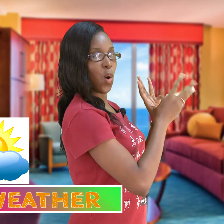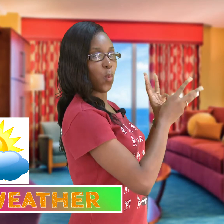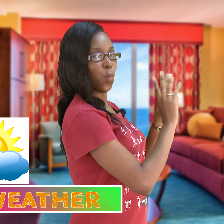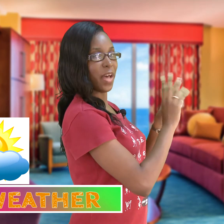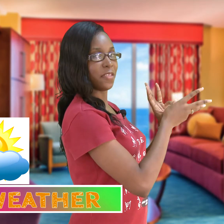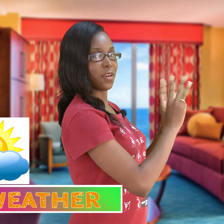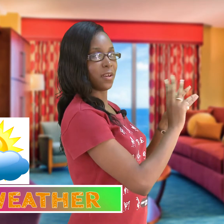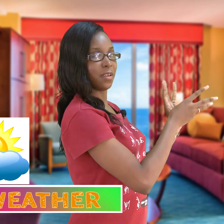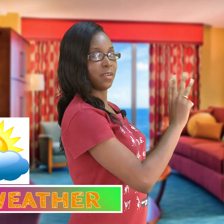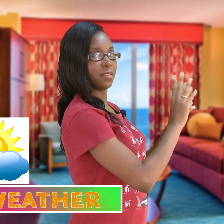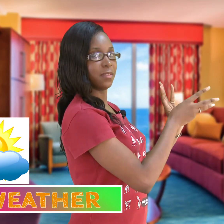Weather.